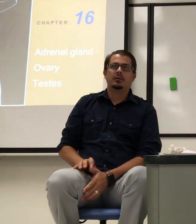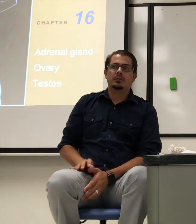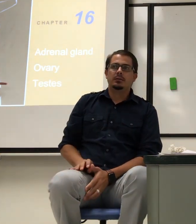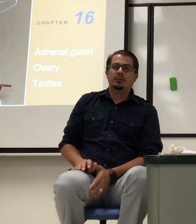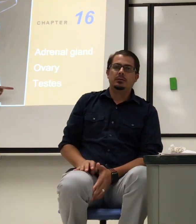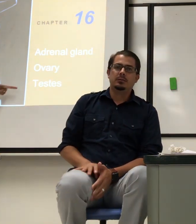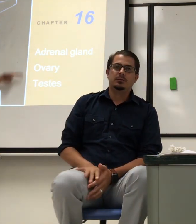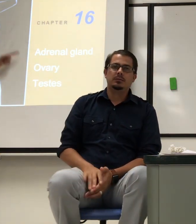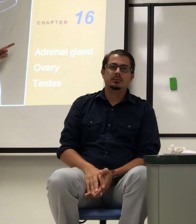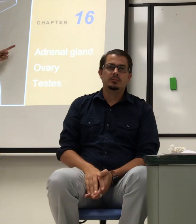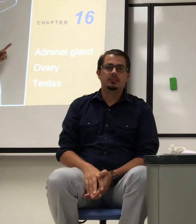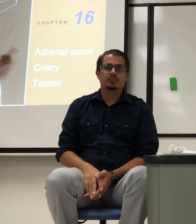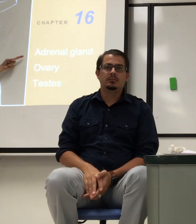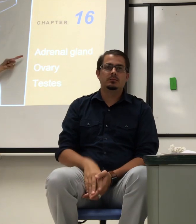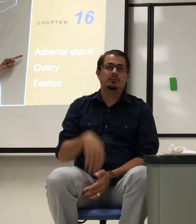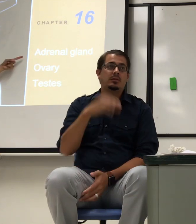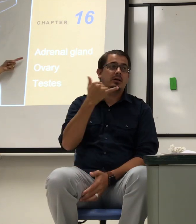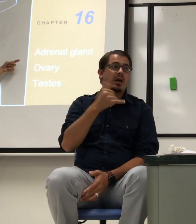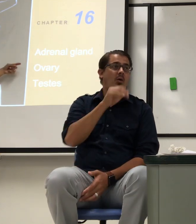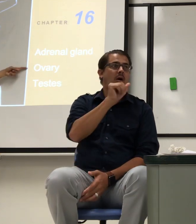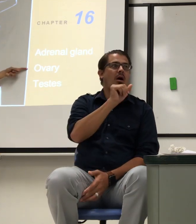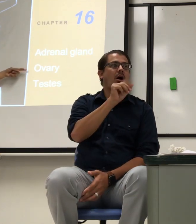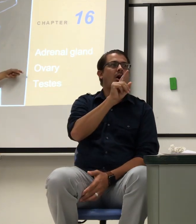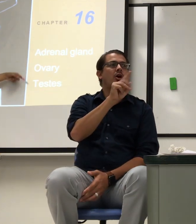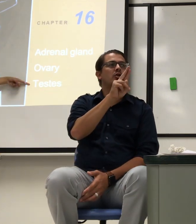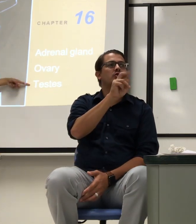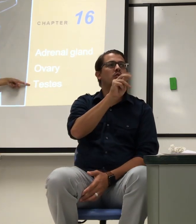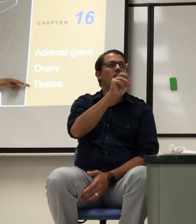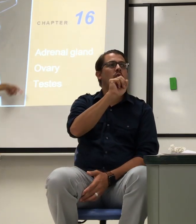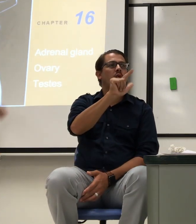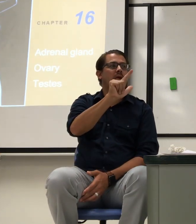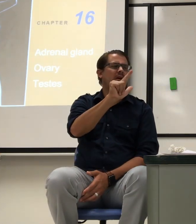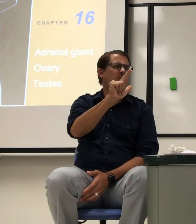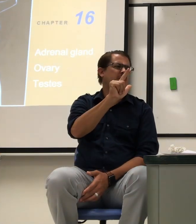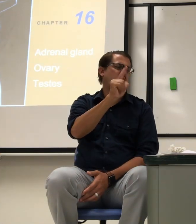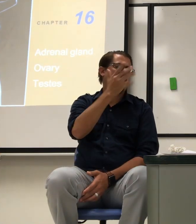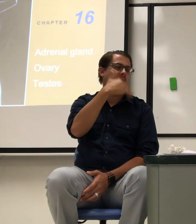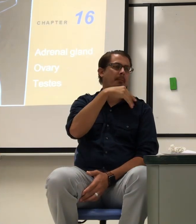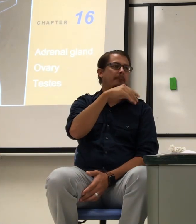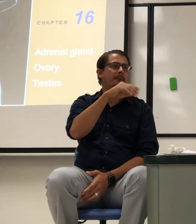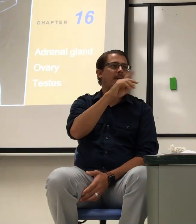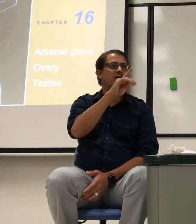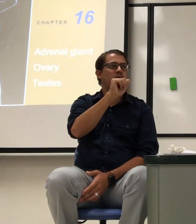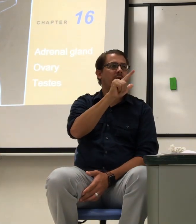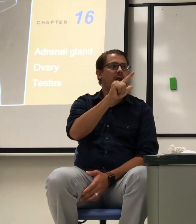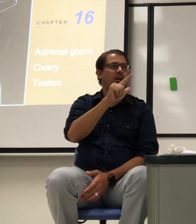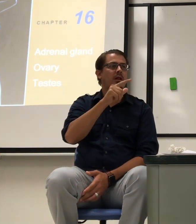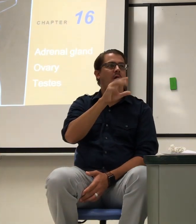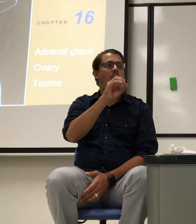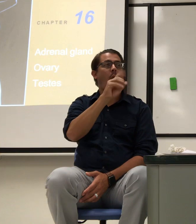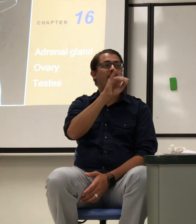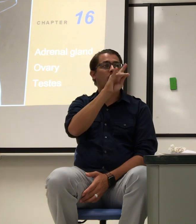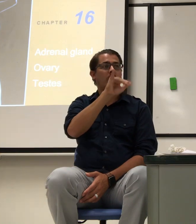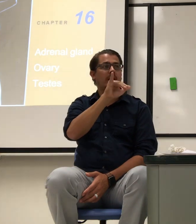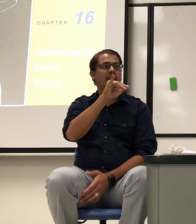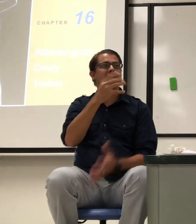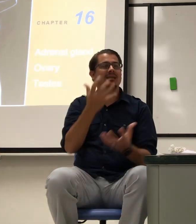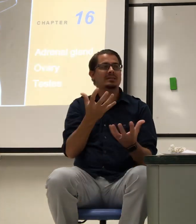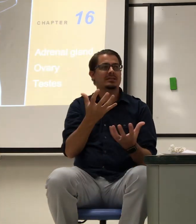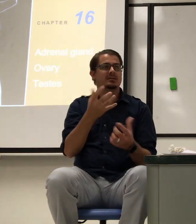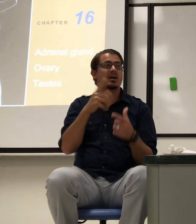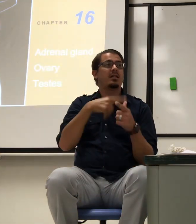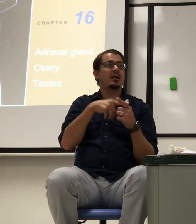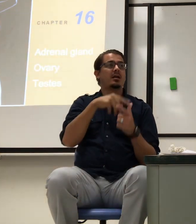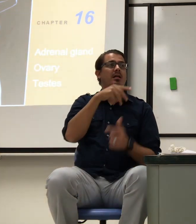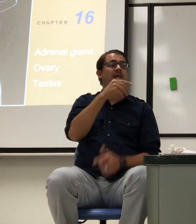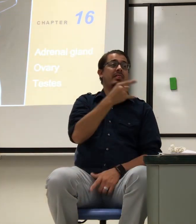And here's what I'll cover right now: the adrenal gland, ovaries, testes. These slides go on to cover thyroid,